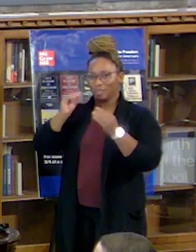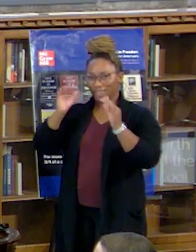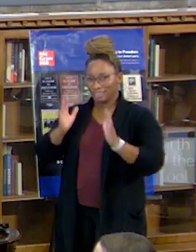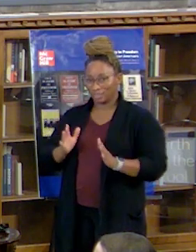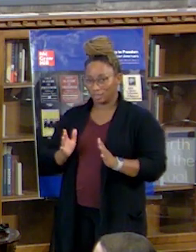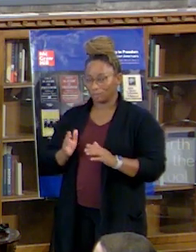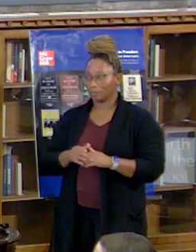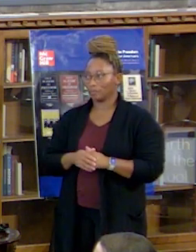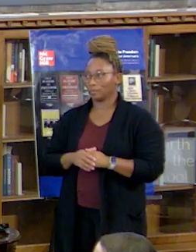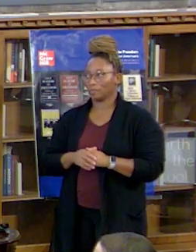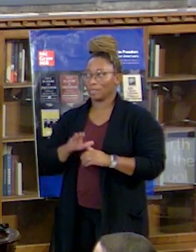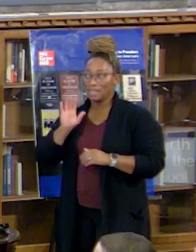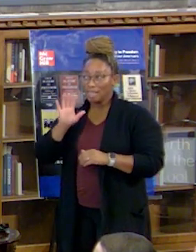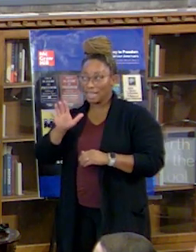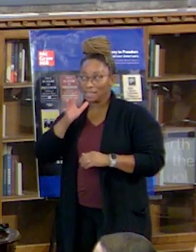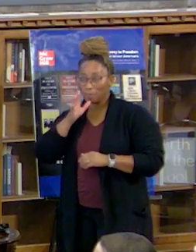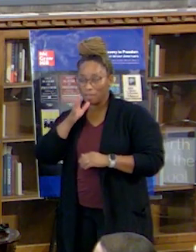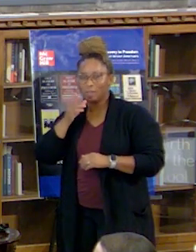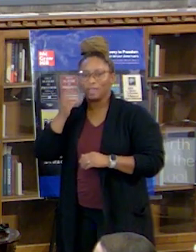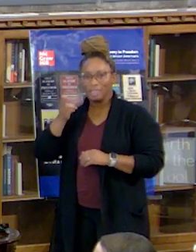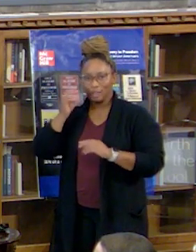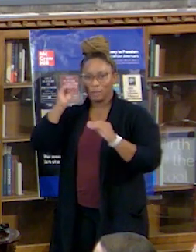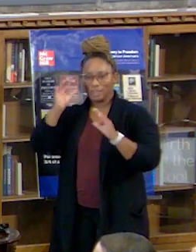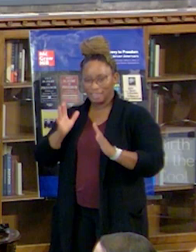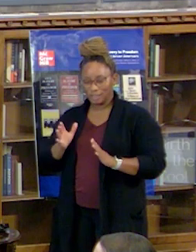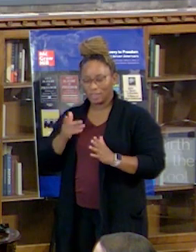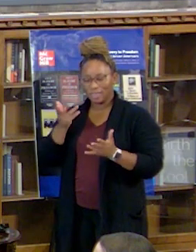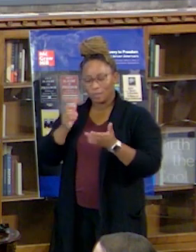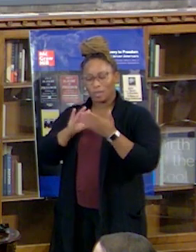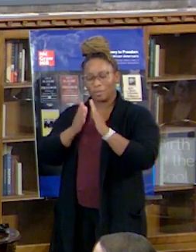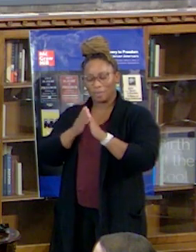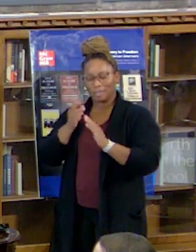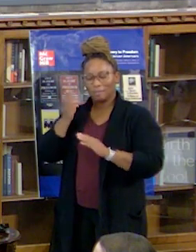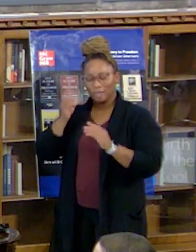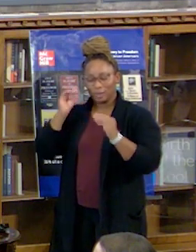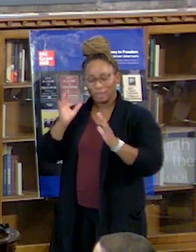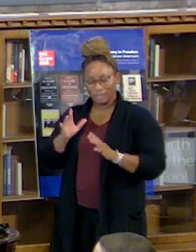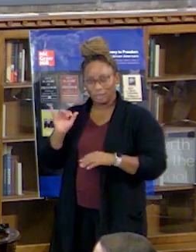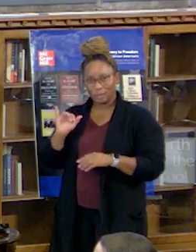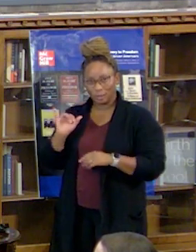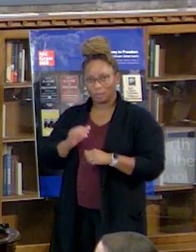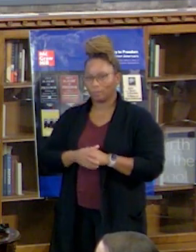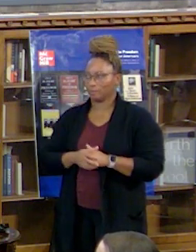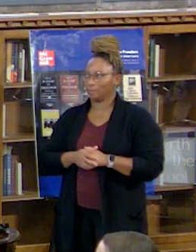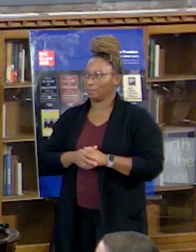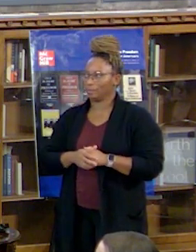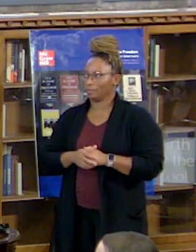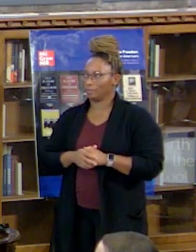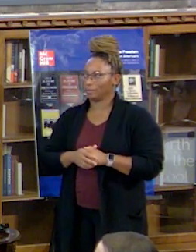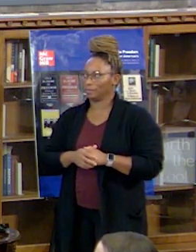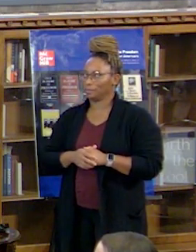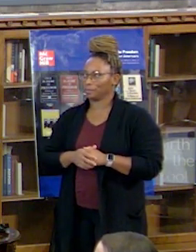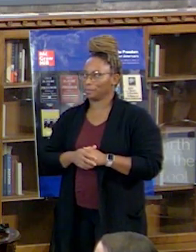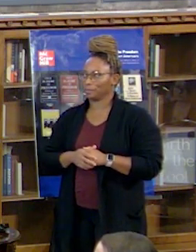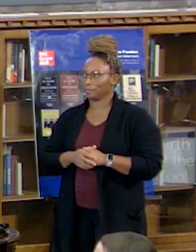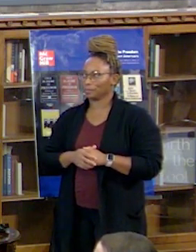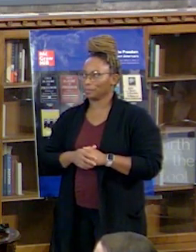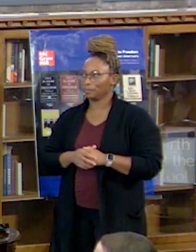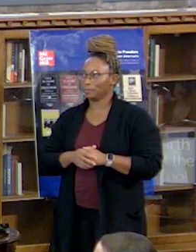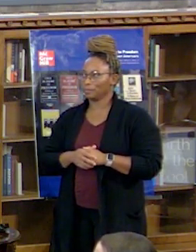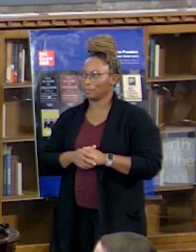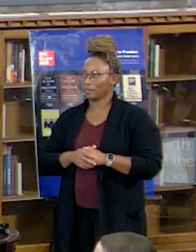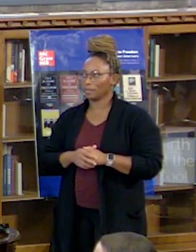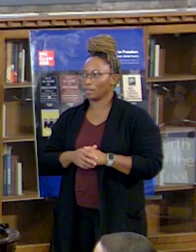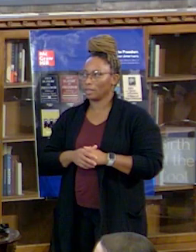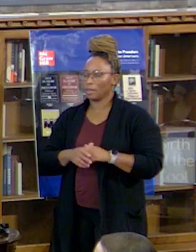teacher his mother was a history teacher and he wanted to be a history teacher also but there was a sound that has been